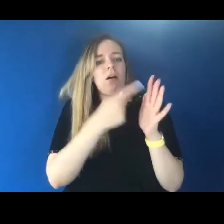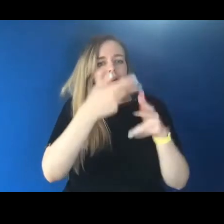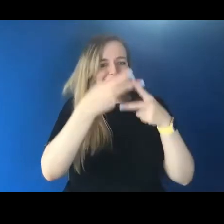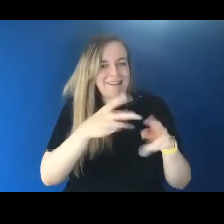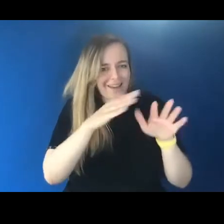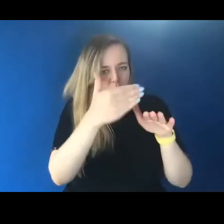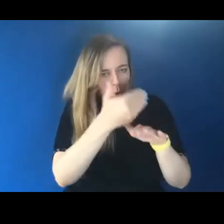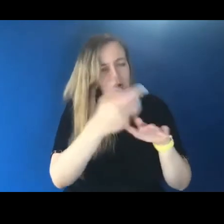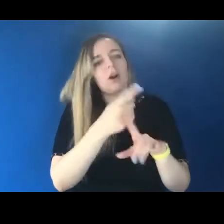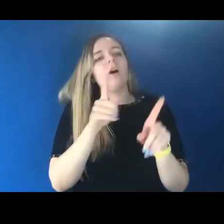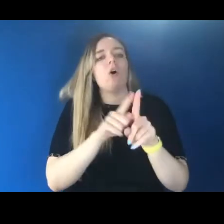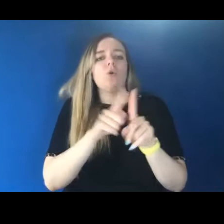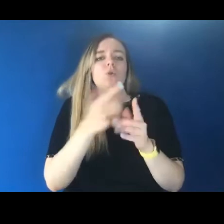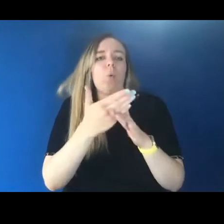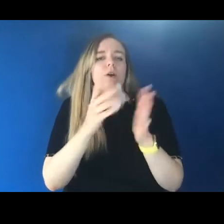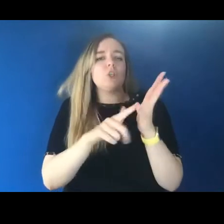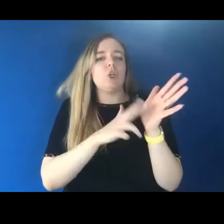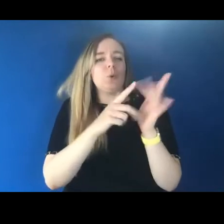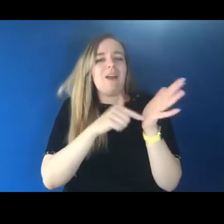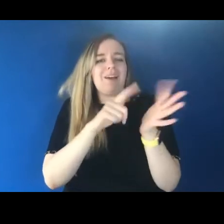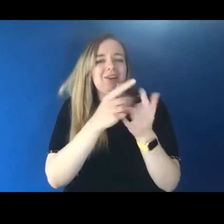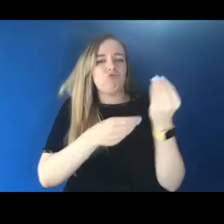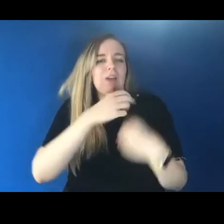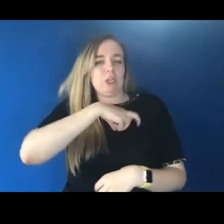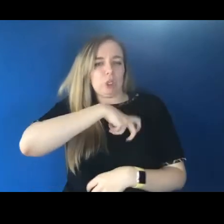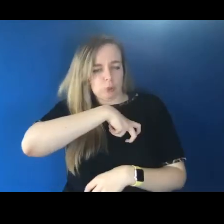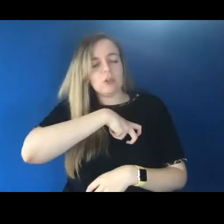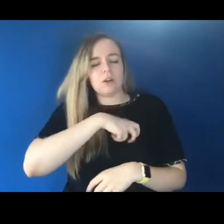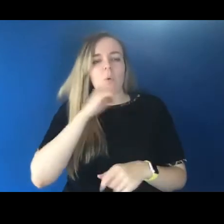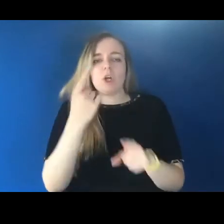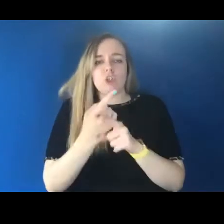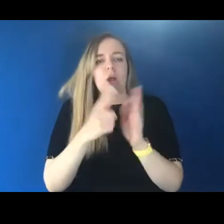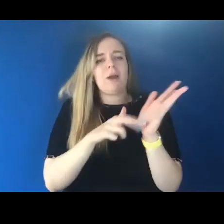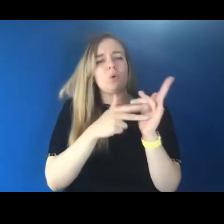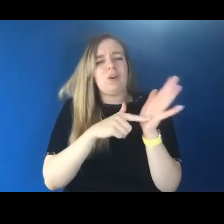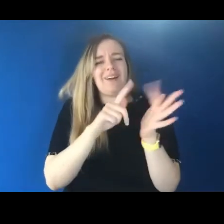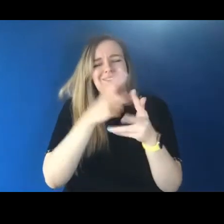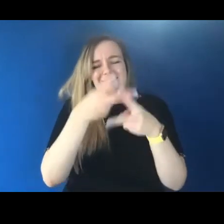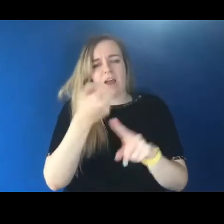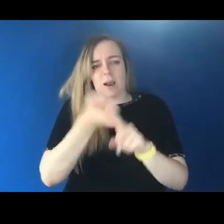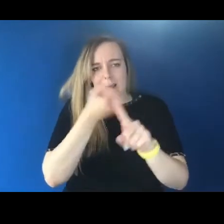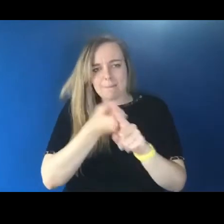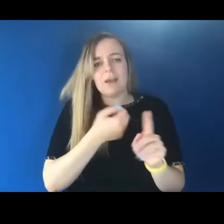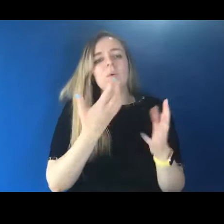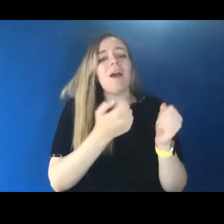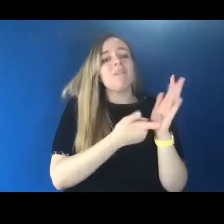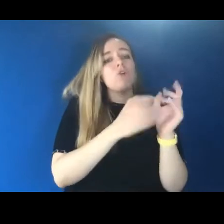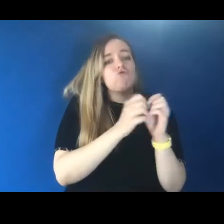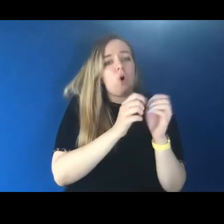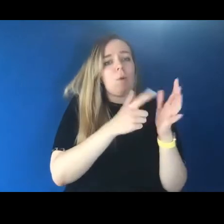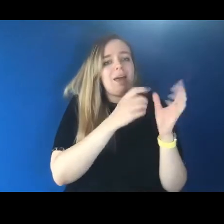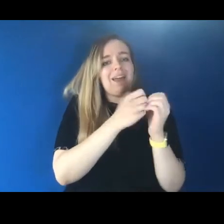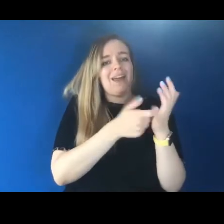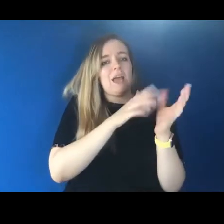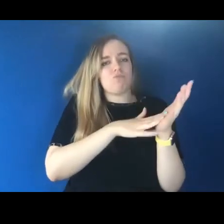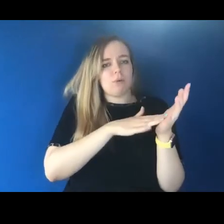steward at Unite Trade Union, who'll talk about Unite's care campaign. We have Rob Abrams from